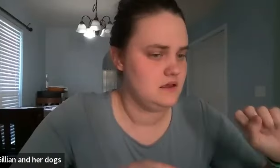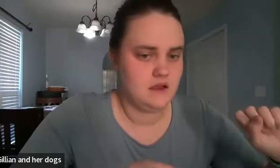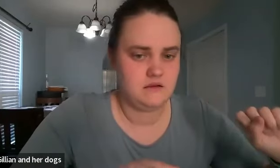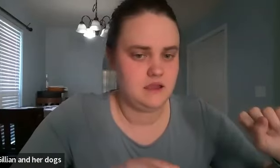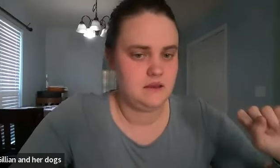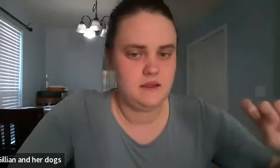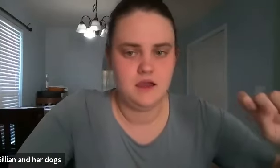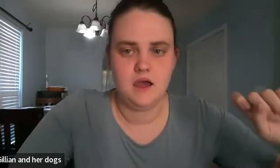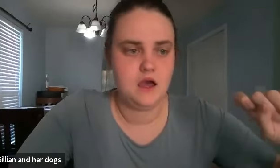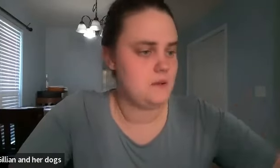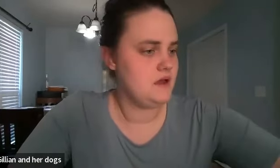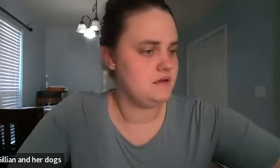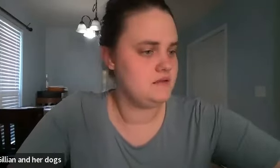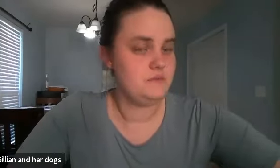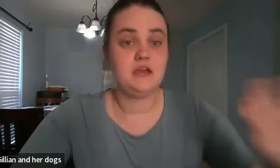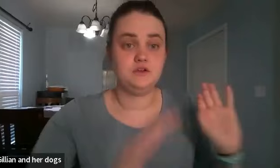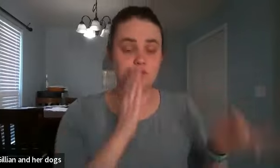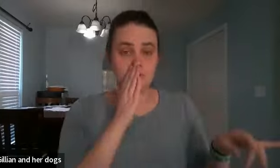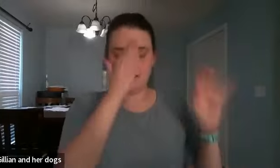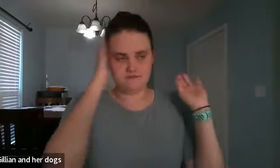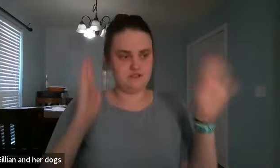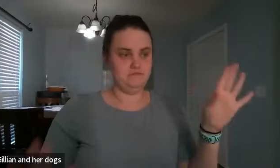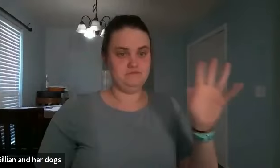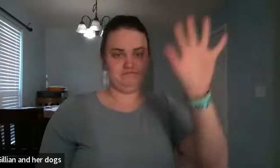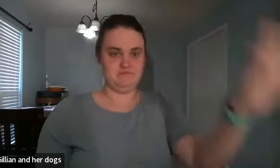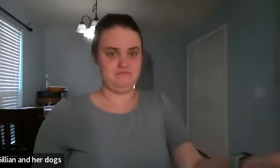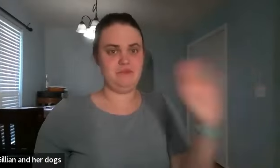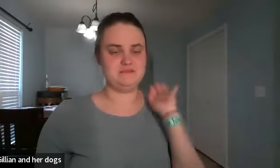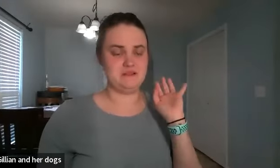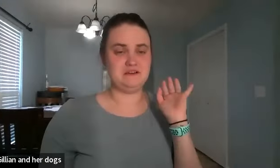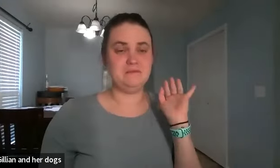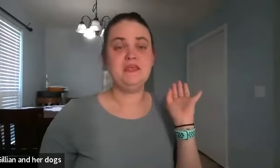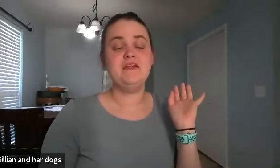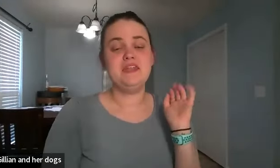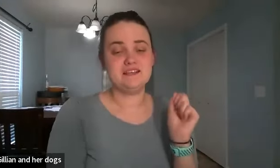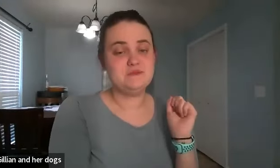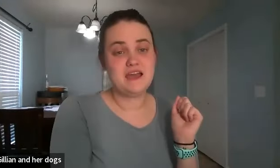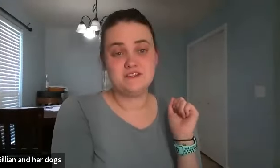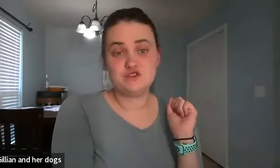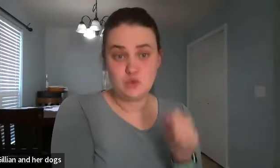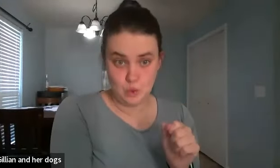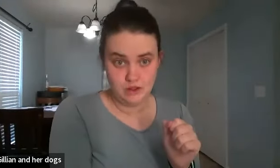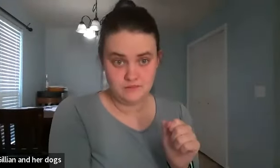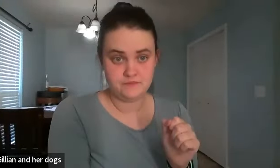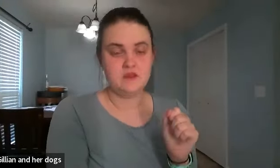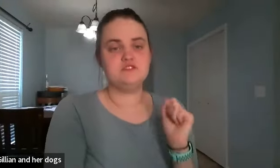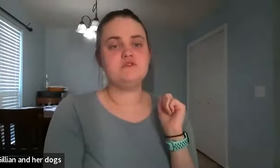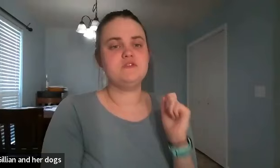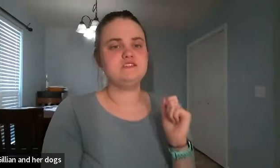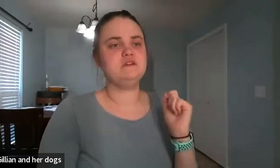All right. Then we had cool. Okay, so back to my list. Sorry. The next one we have is cool. So this one is